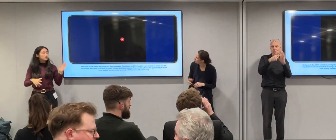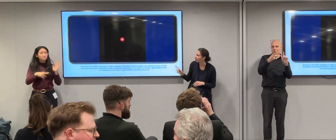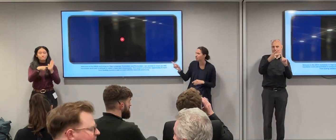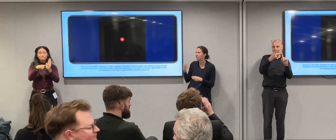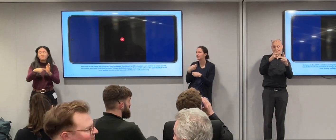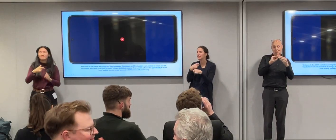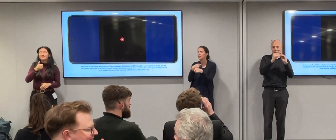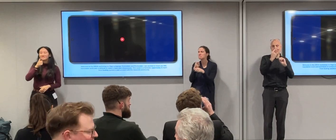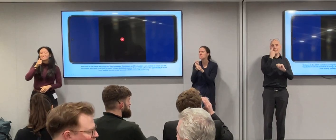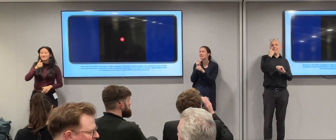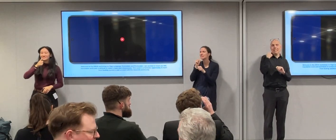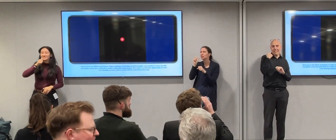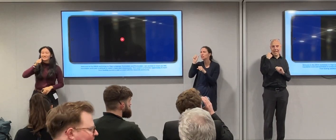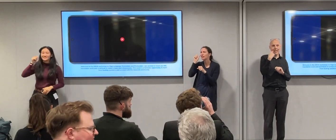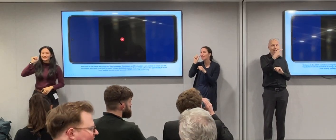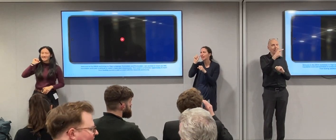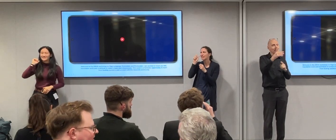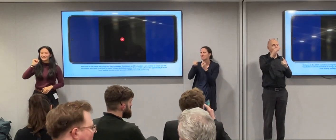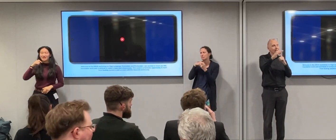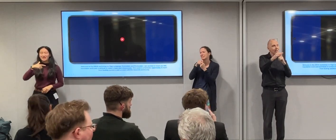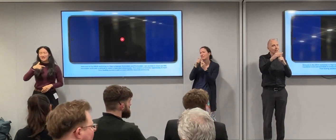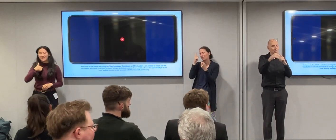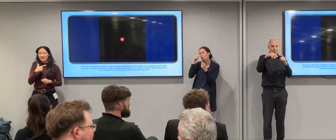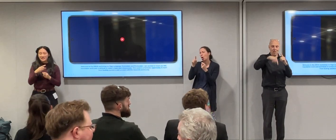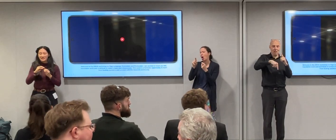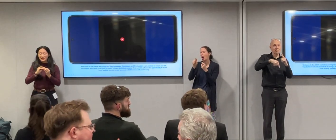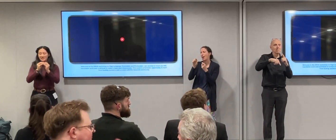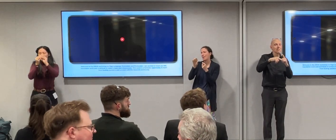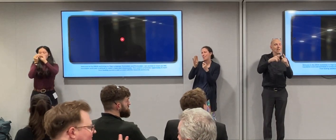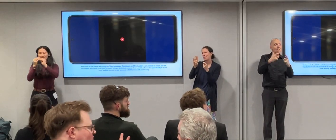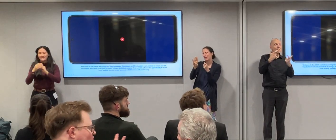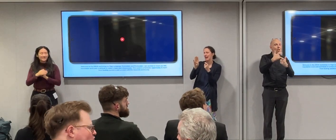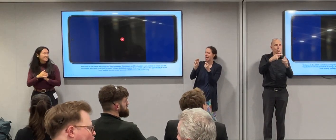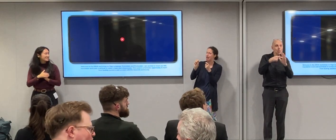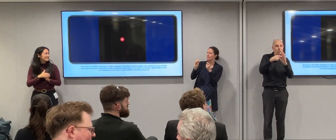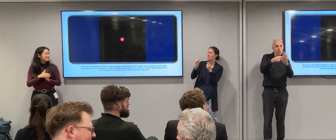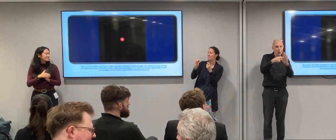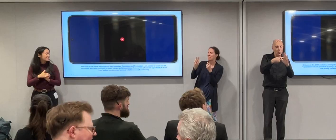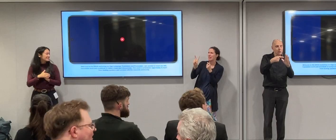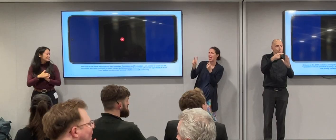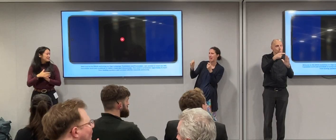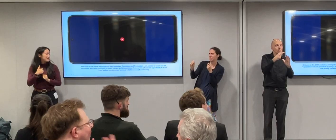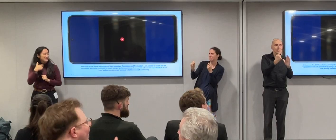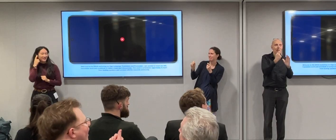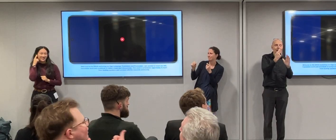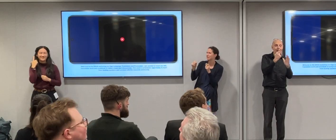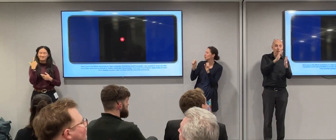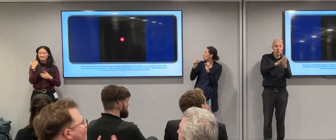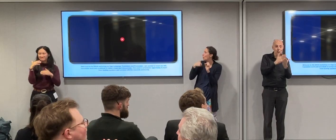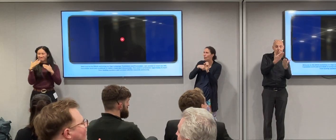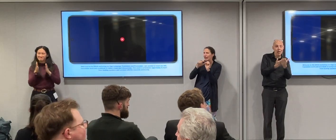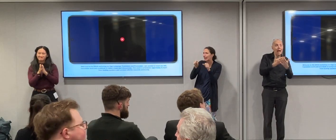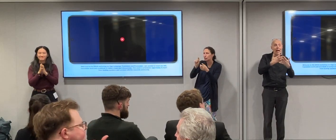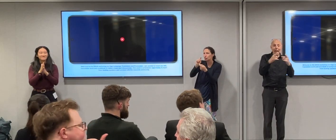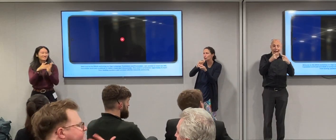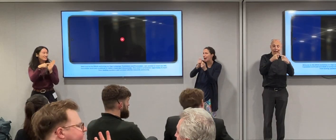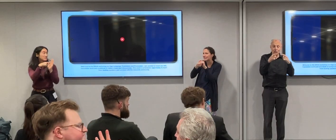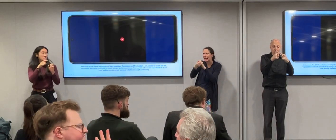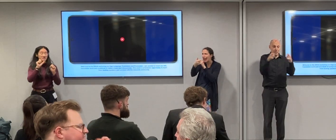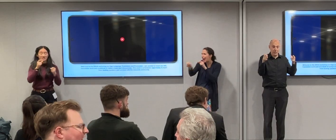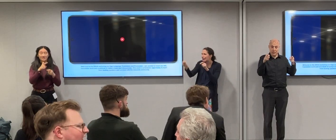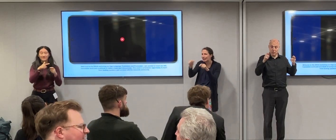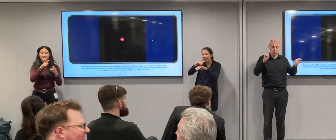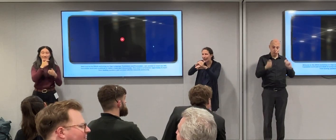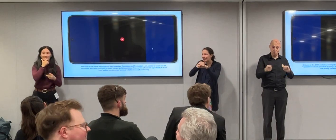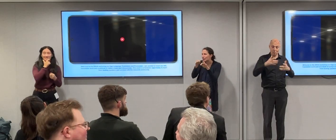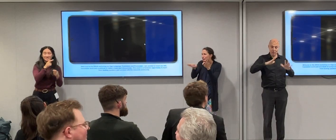yesterday, kind of very specific around BMVA, so fun to show that we have an ability to translate any English sentence into BSL.